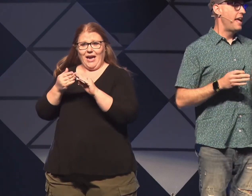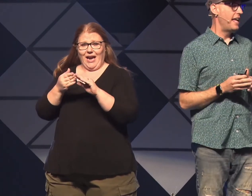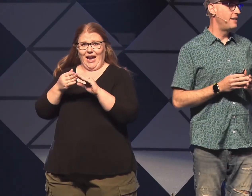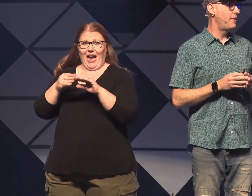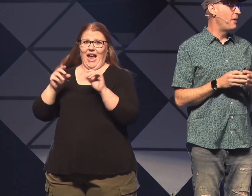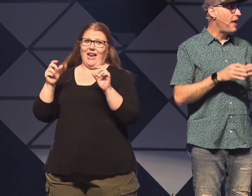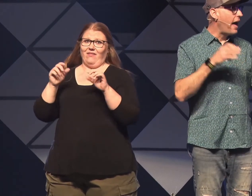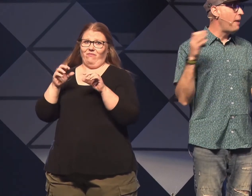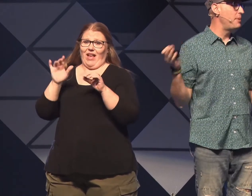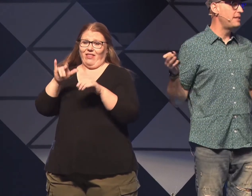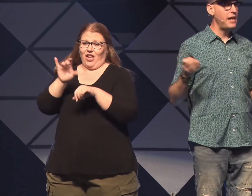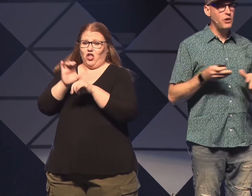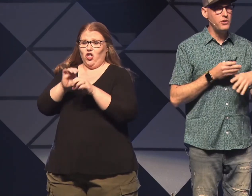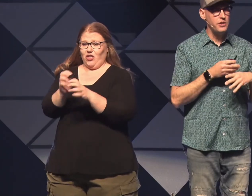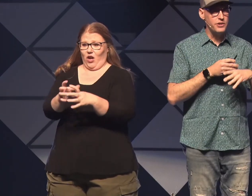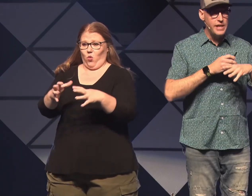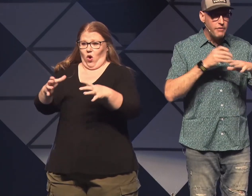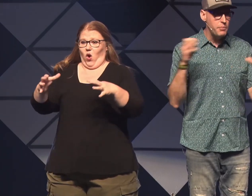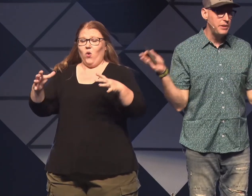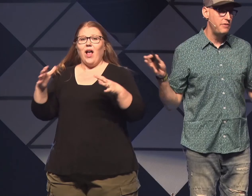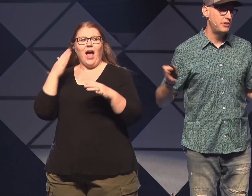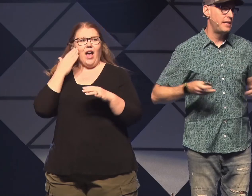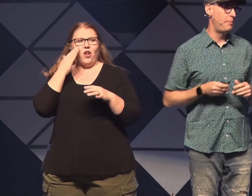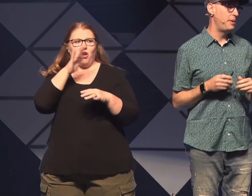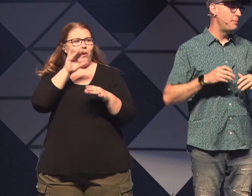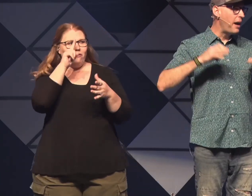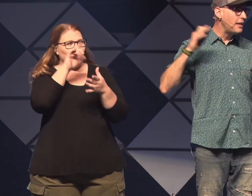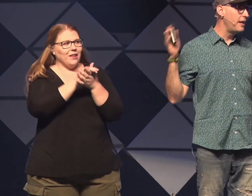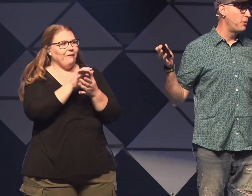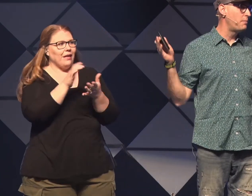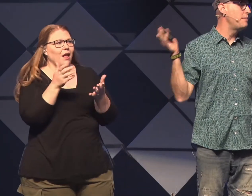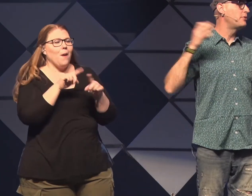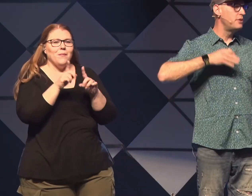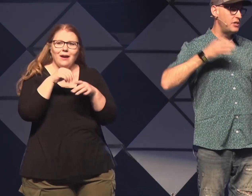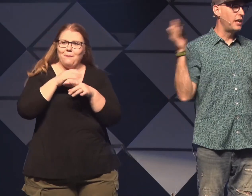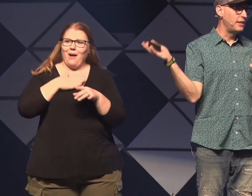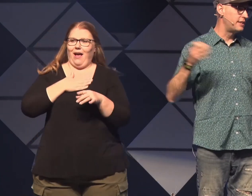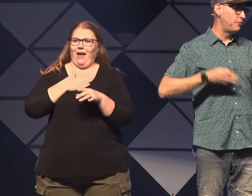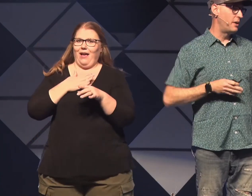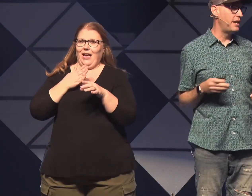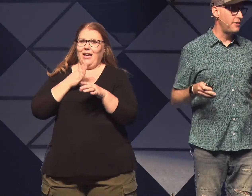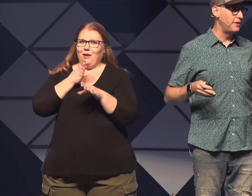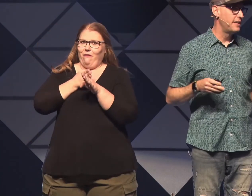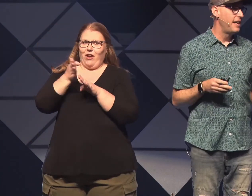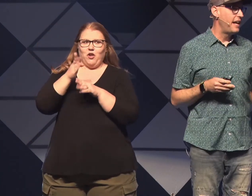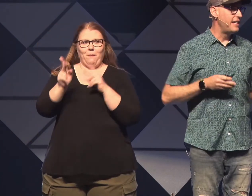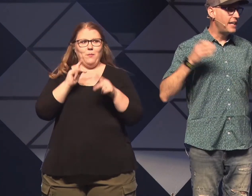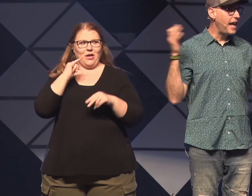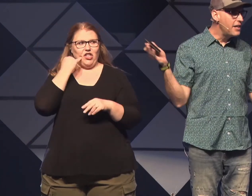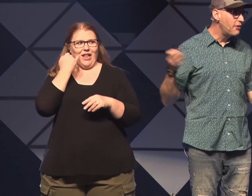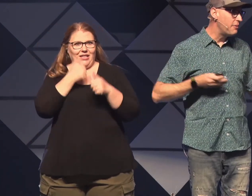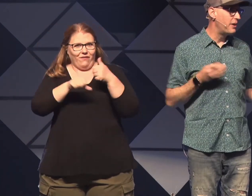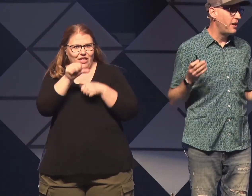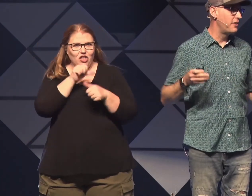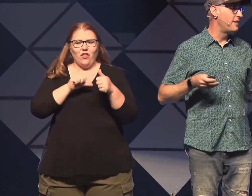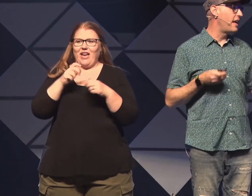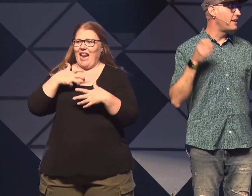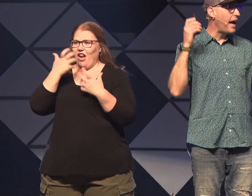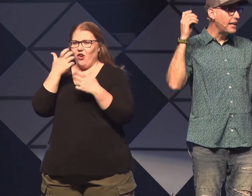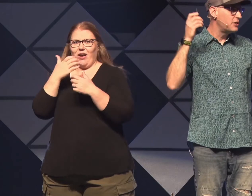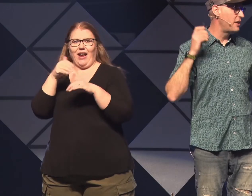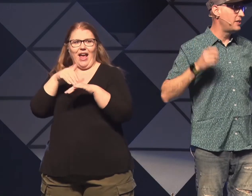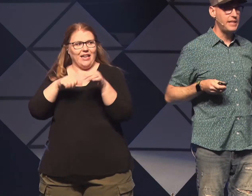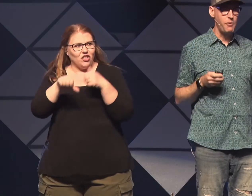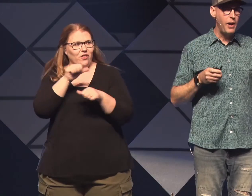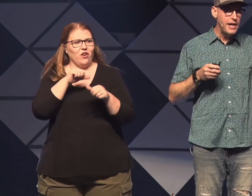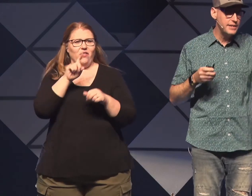large. And when that happens, I know you'll never believe this or not, but in my line of work, people do get jealous of one another, and they get angry at one another, and they